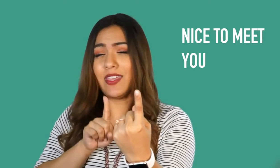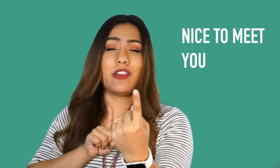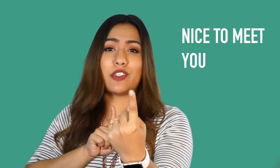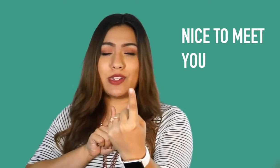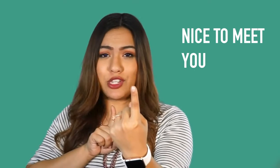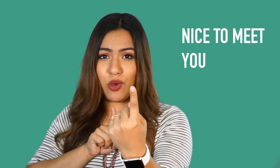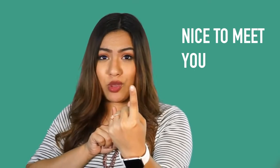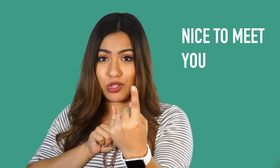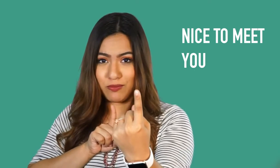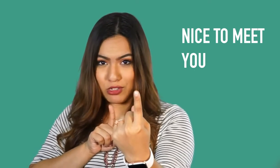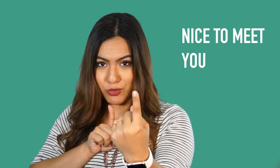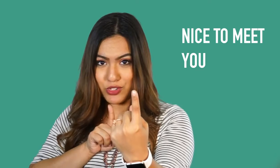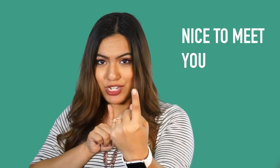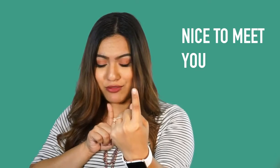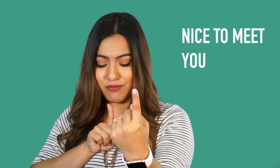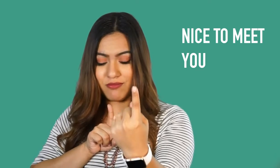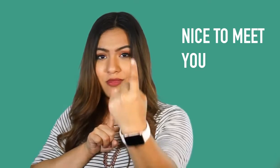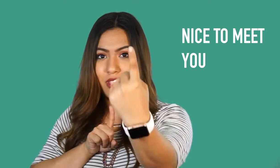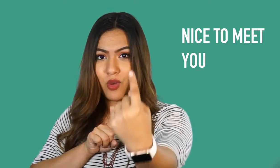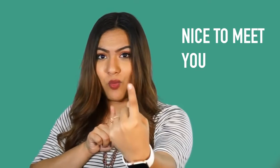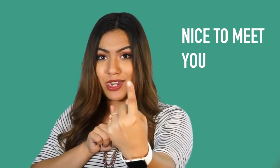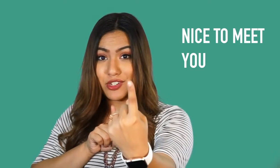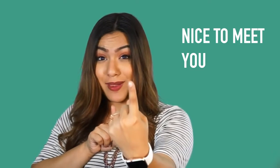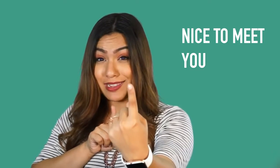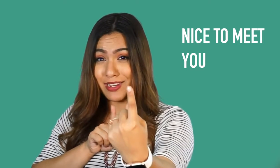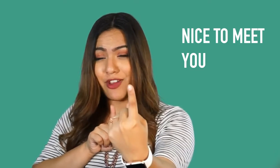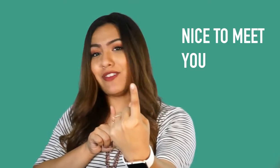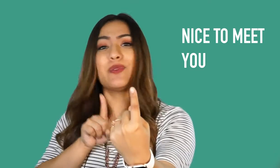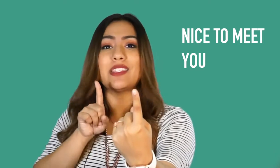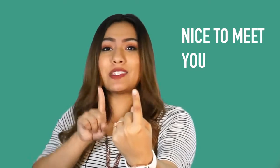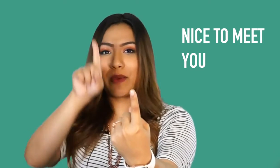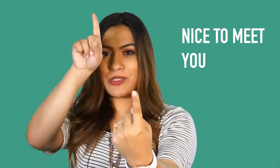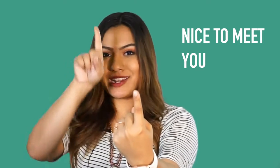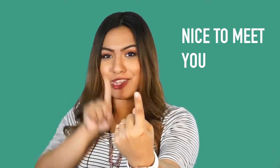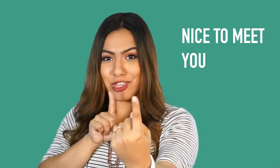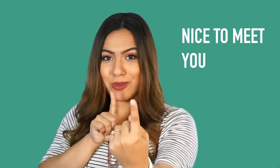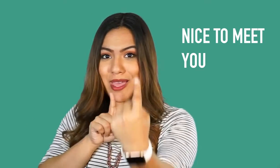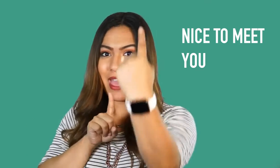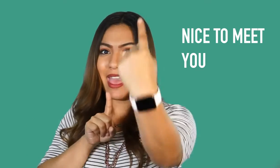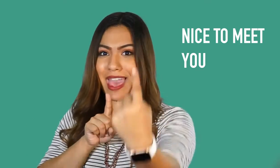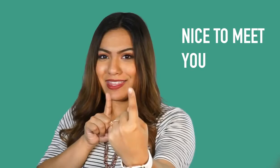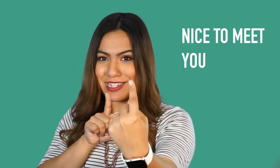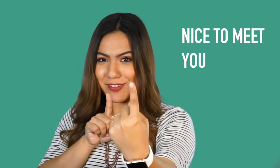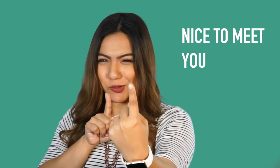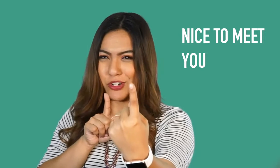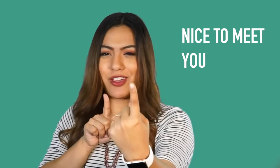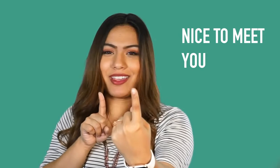finger, is going to go close to you, one directly in front of you. This is representing you and the individual you're talking